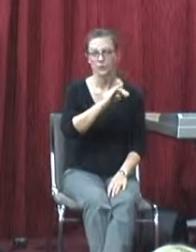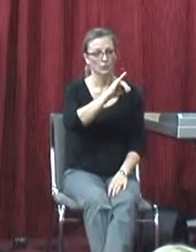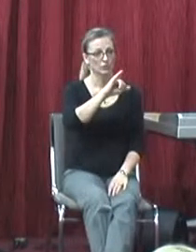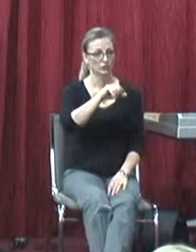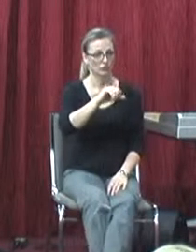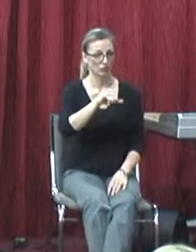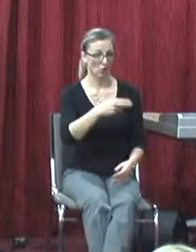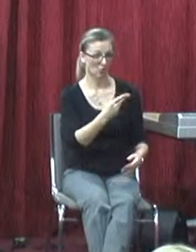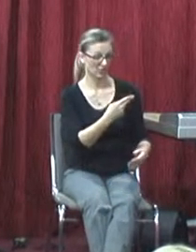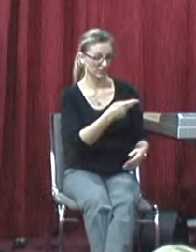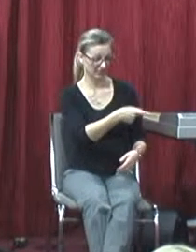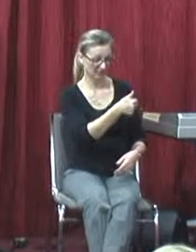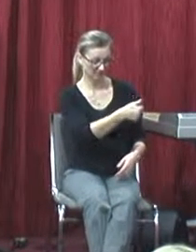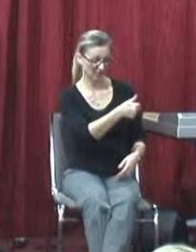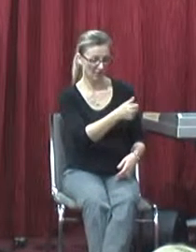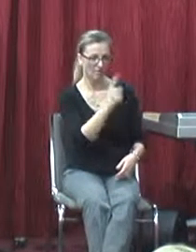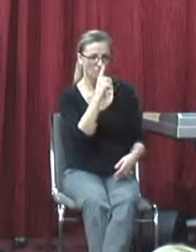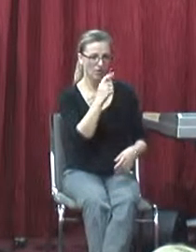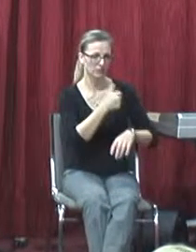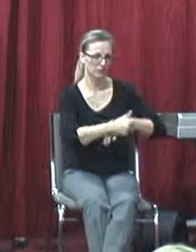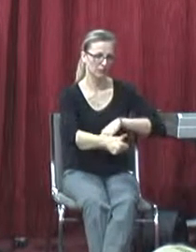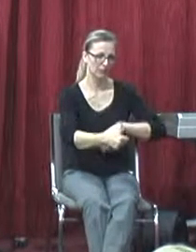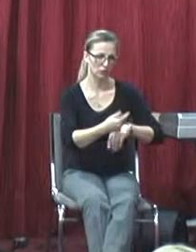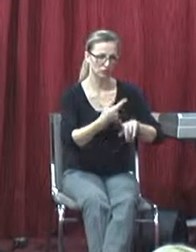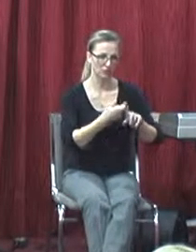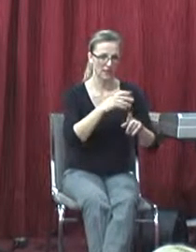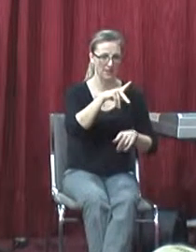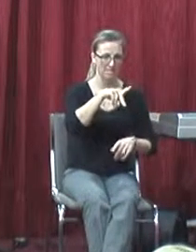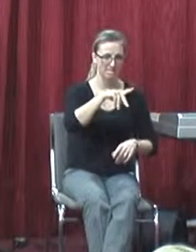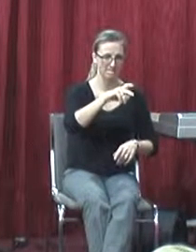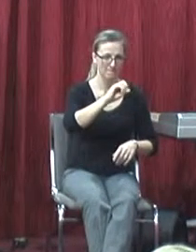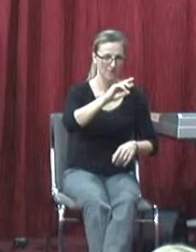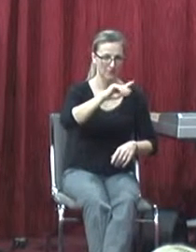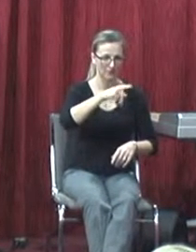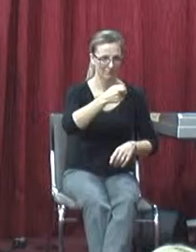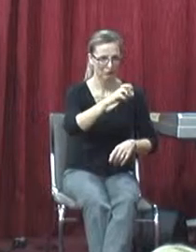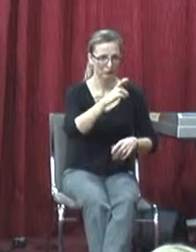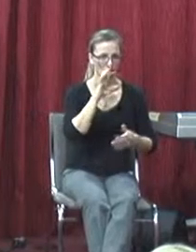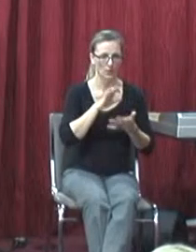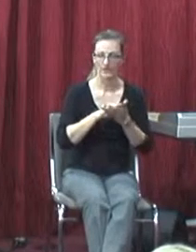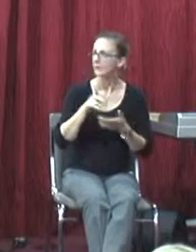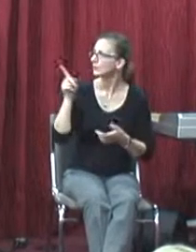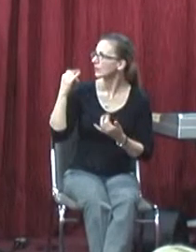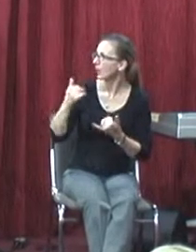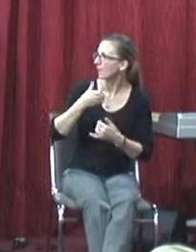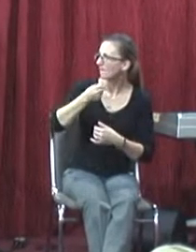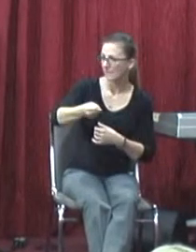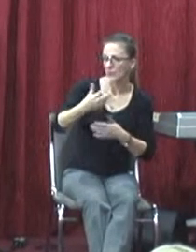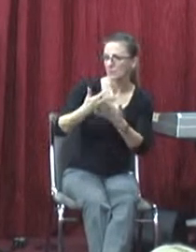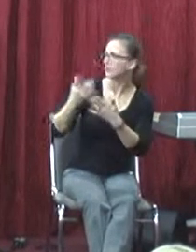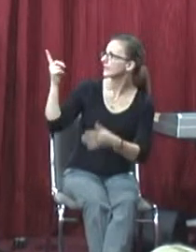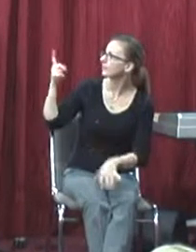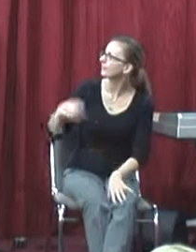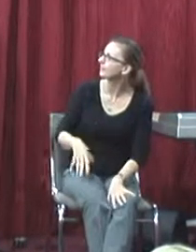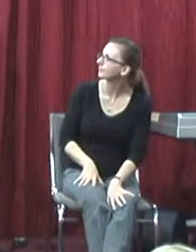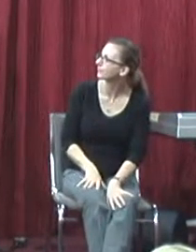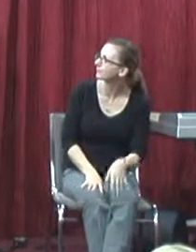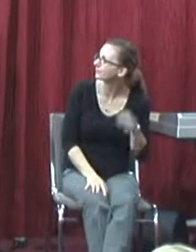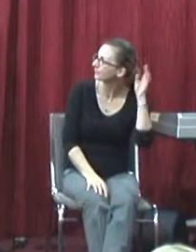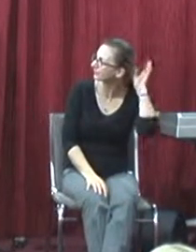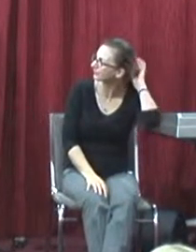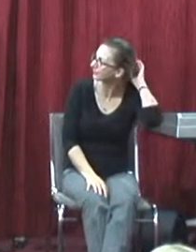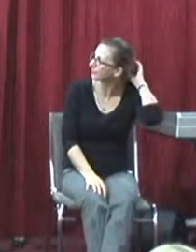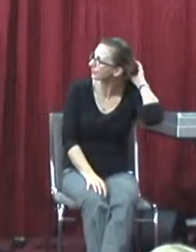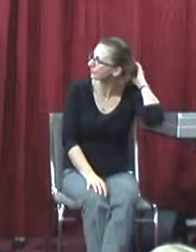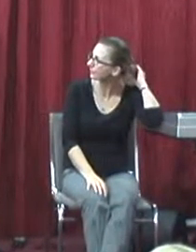her. And so in verse 20, it says this, then Joseph's master took him and put him in prison, the place where the king's prisoners